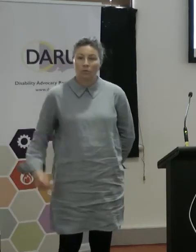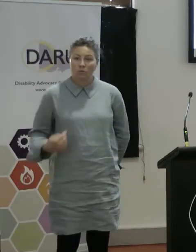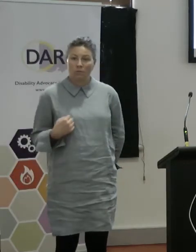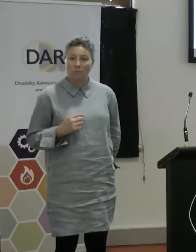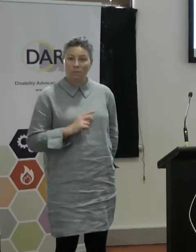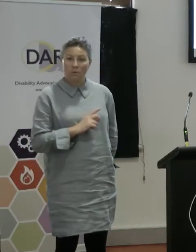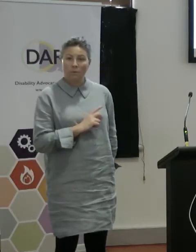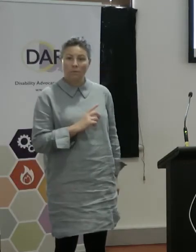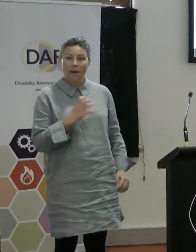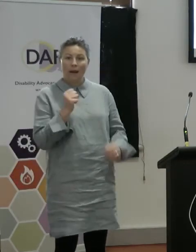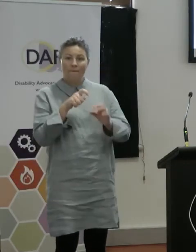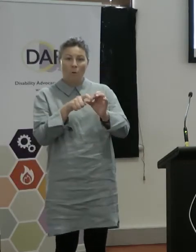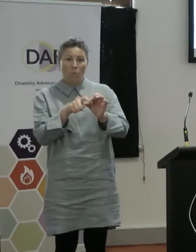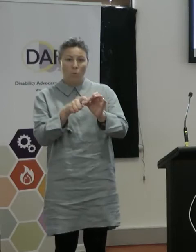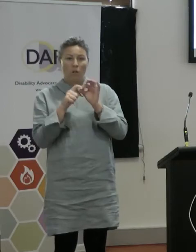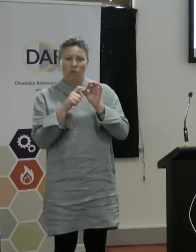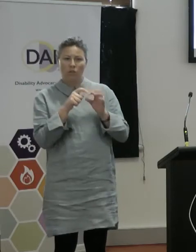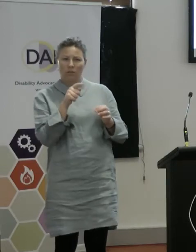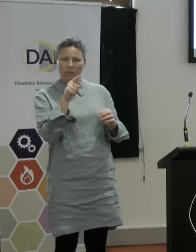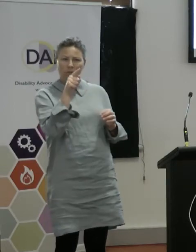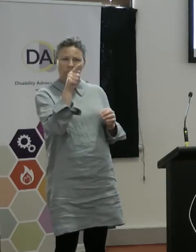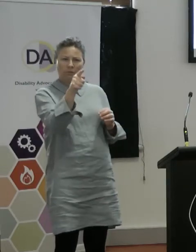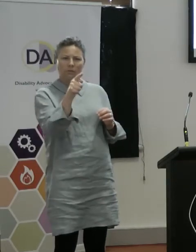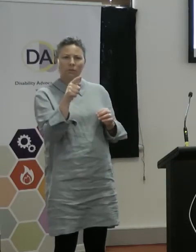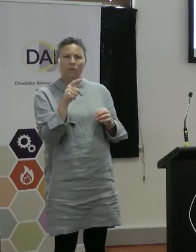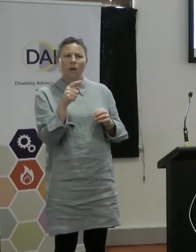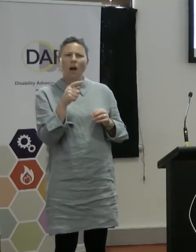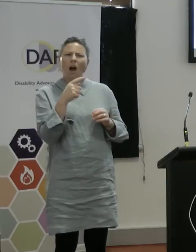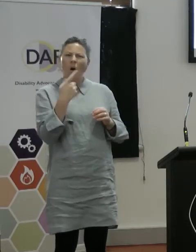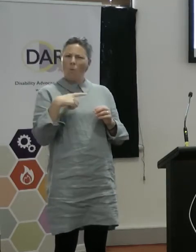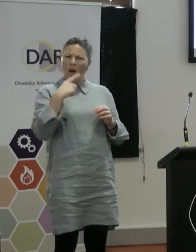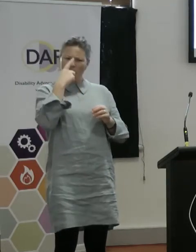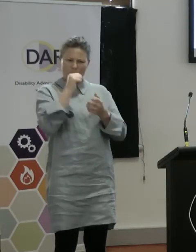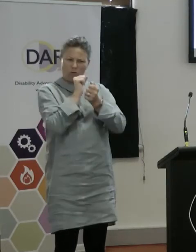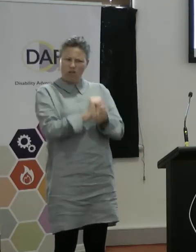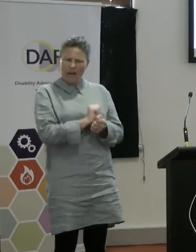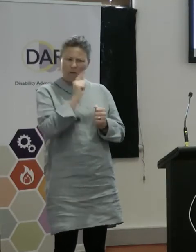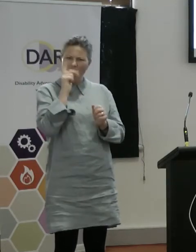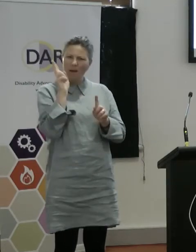Hello. I was just wondering if you knew how they made the decision that people in jail couldn't apply?